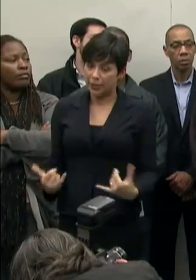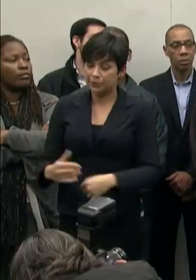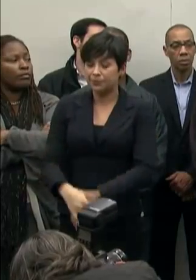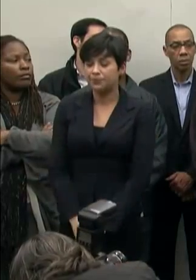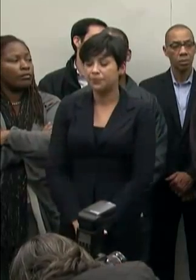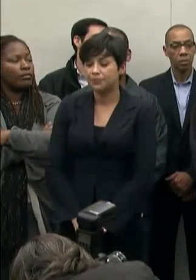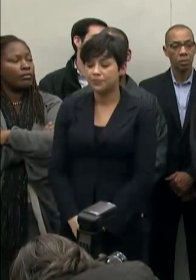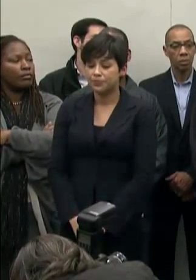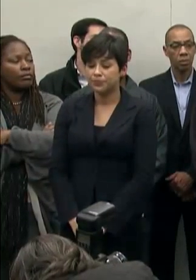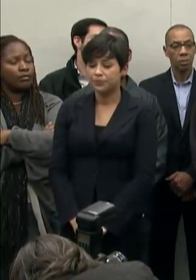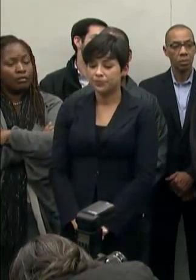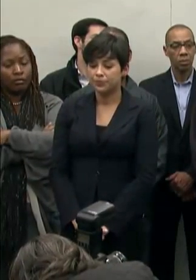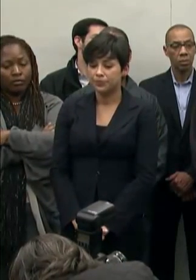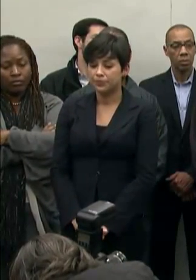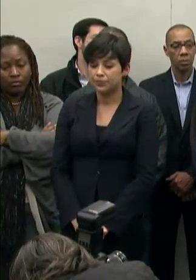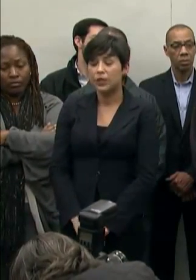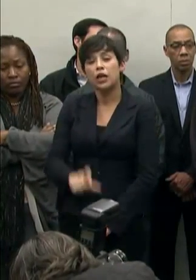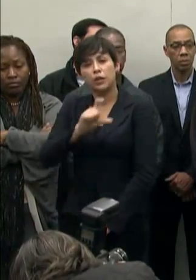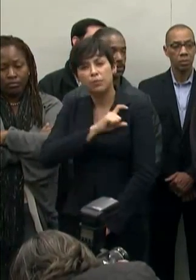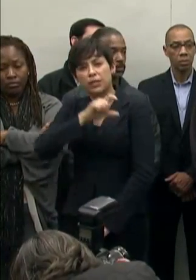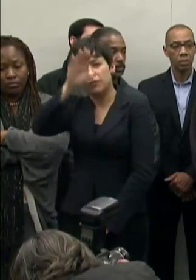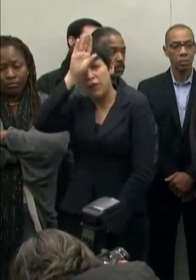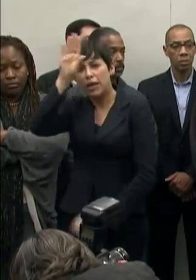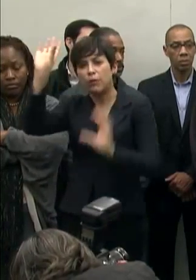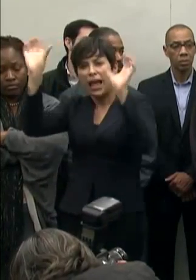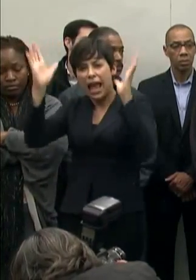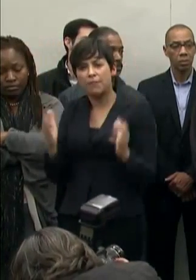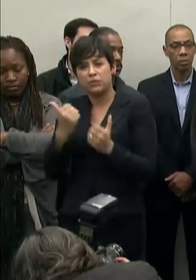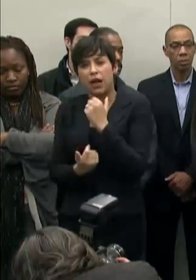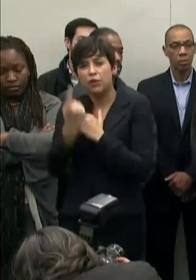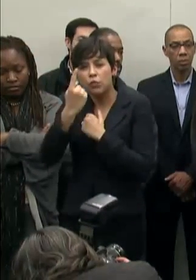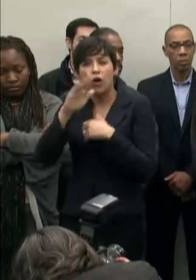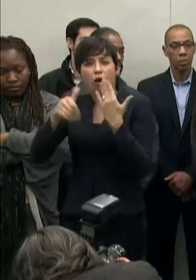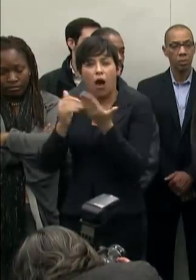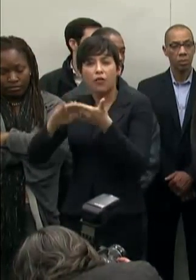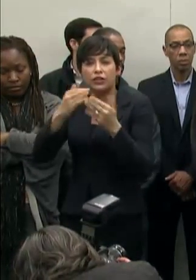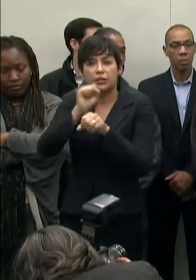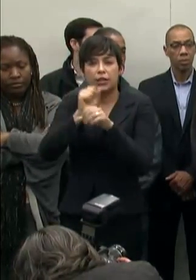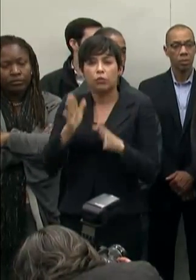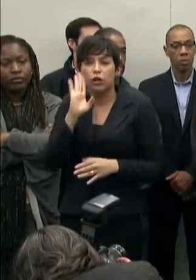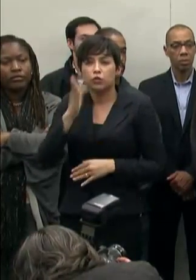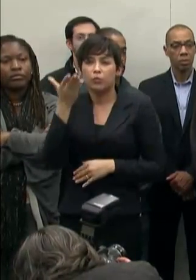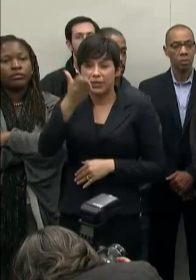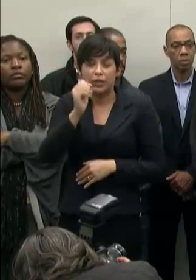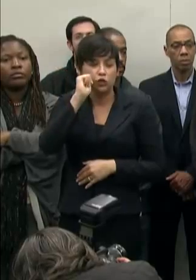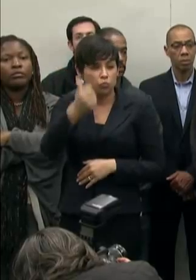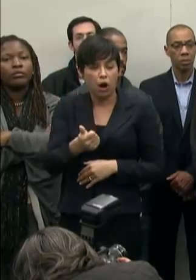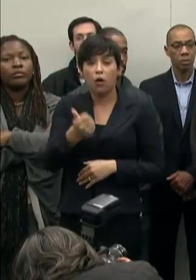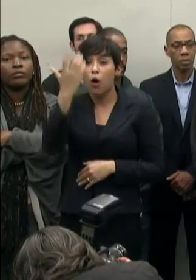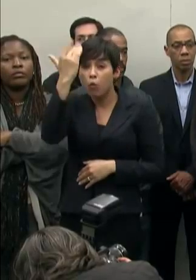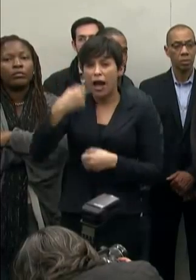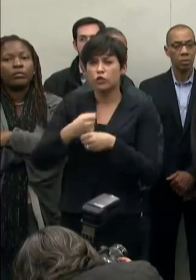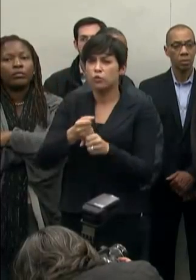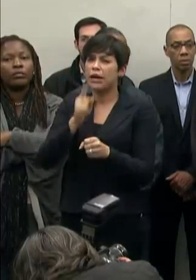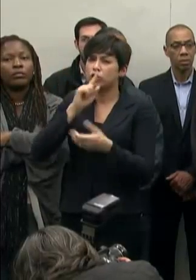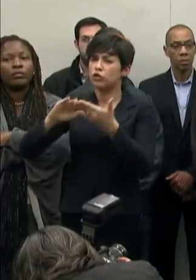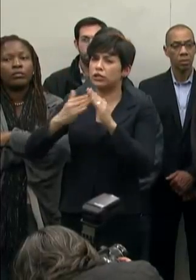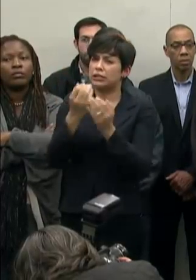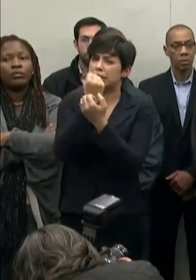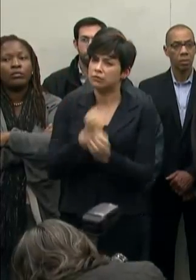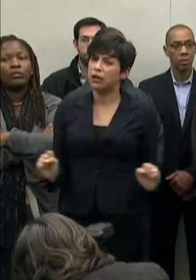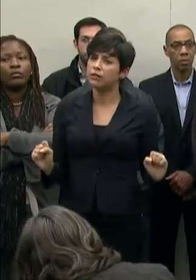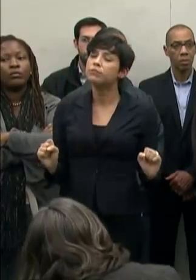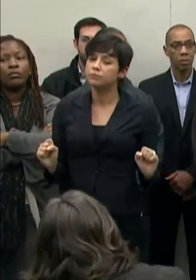The police and fire and everybody else in the city, all the city workers will be there tomorrow morning to make sure that this city stays safe